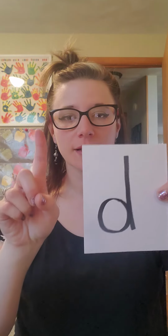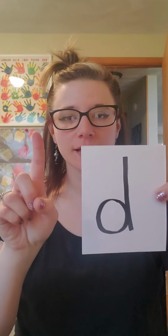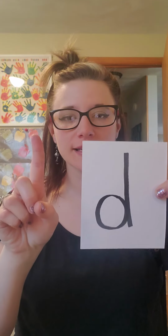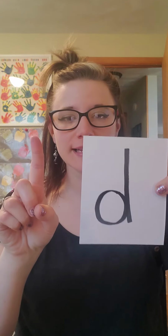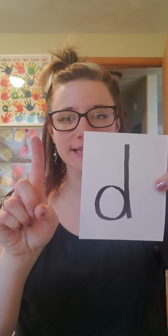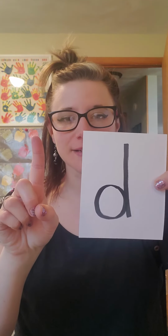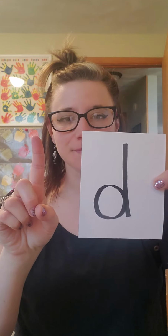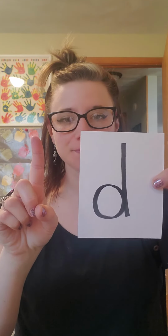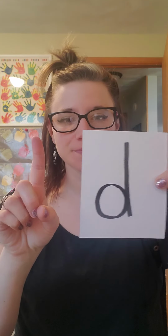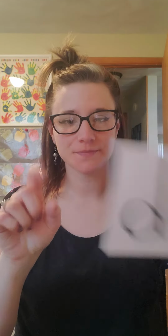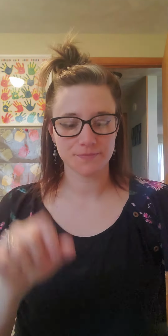D.